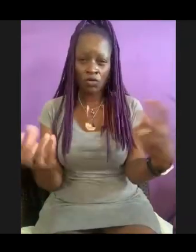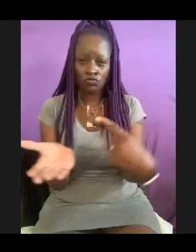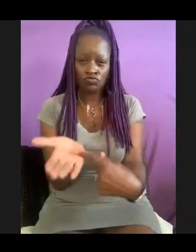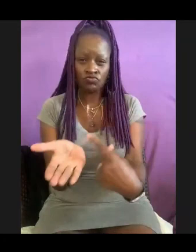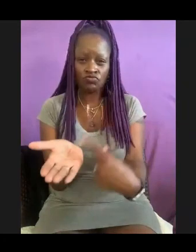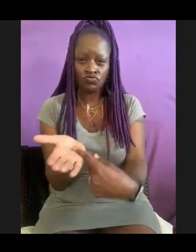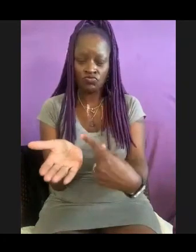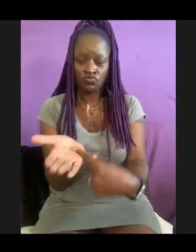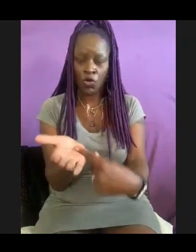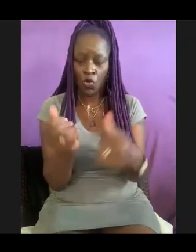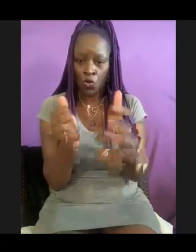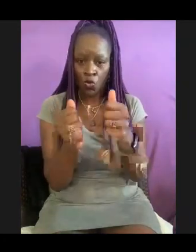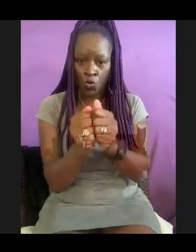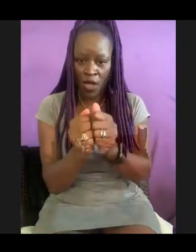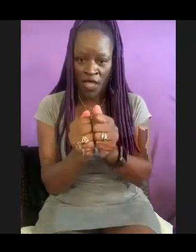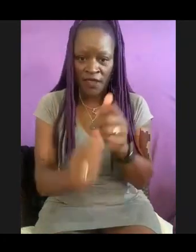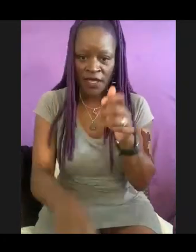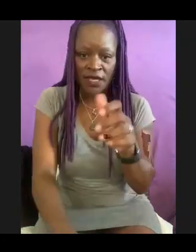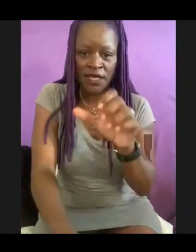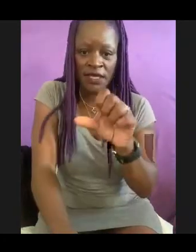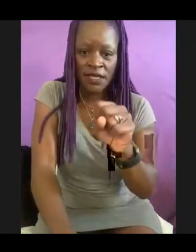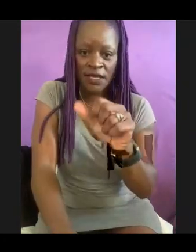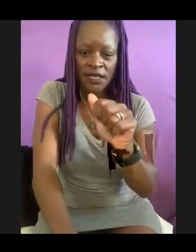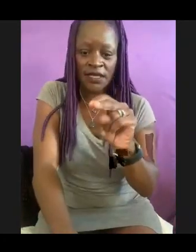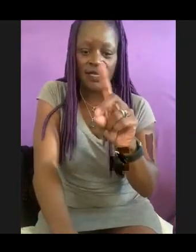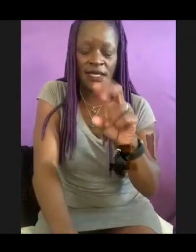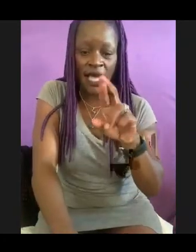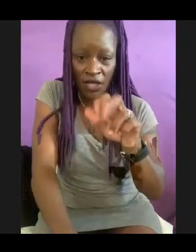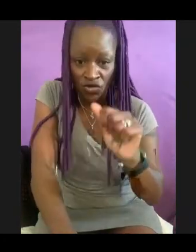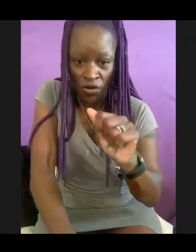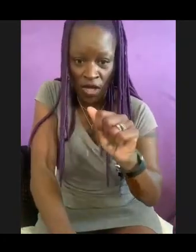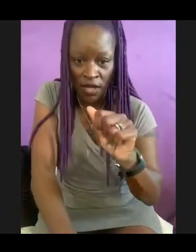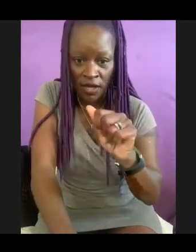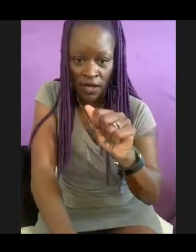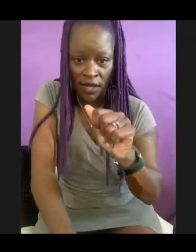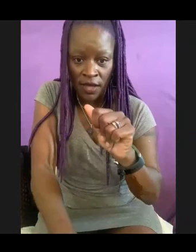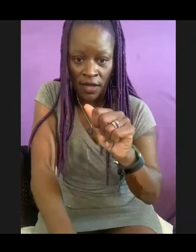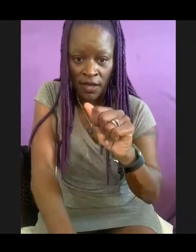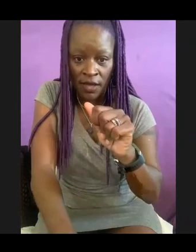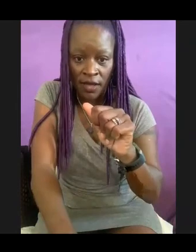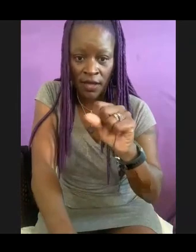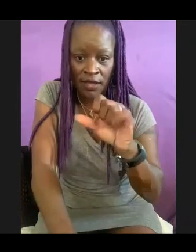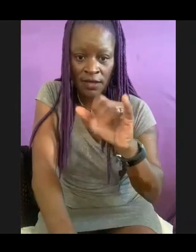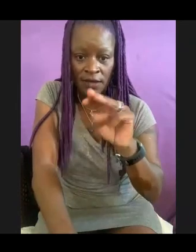with Sandra Simmons and Tamika